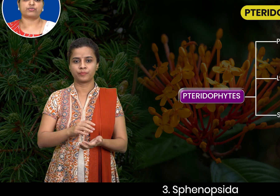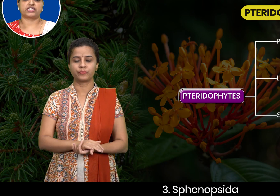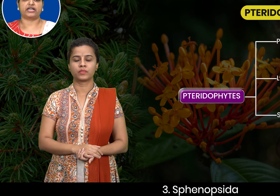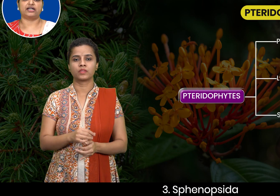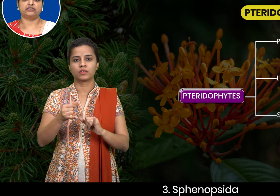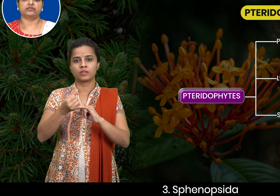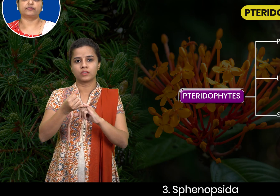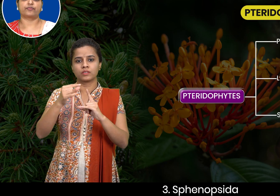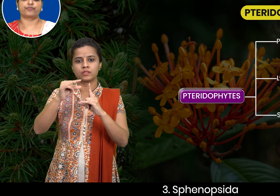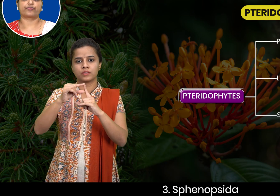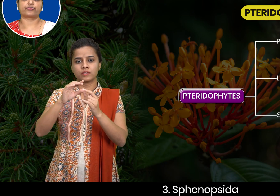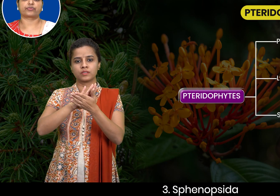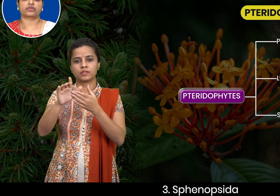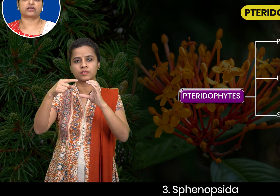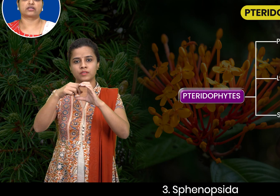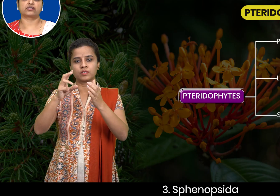Sphenopsida,